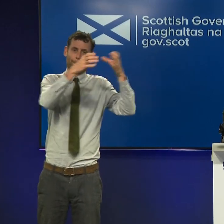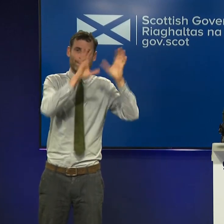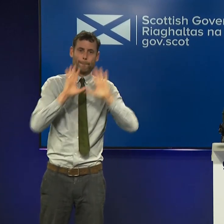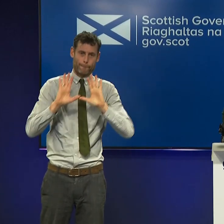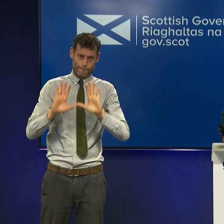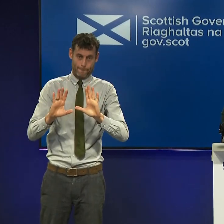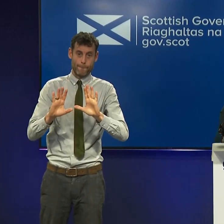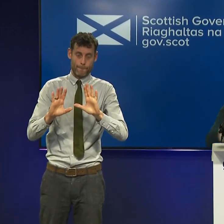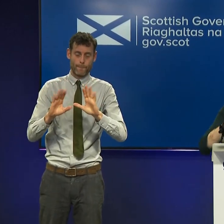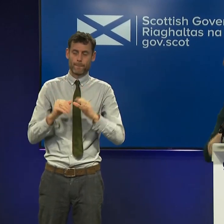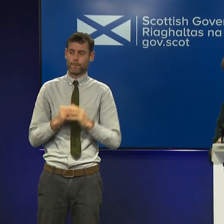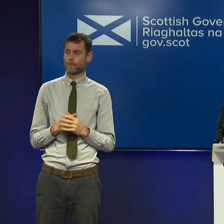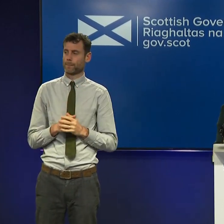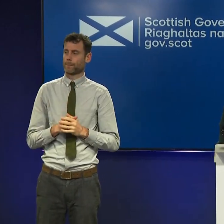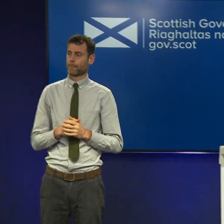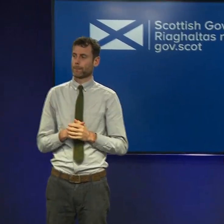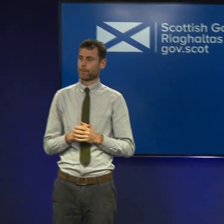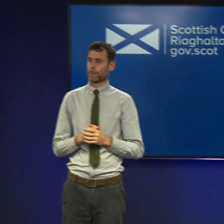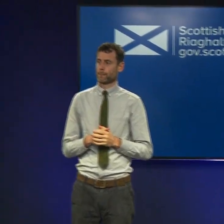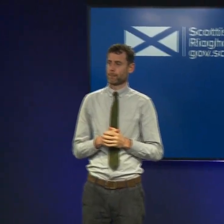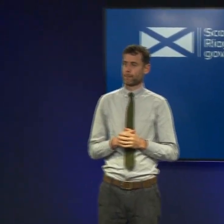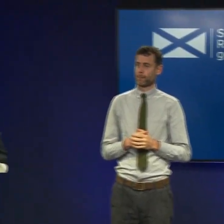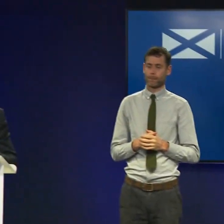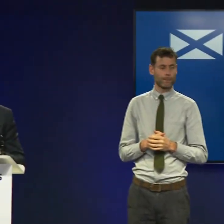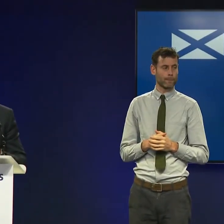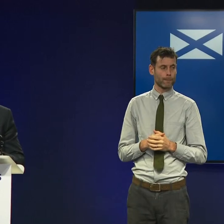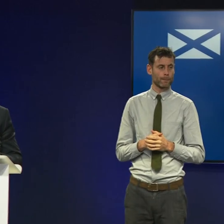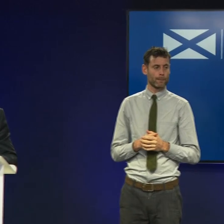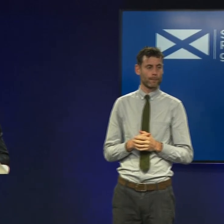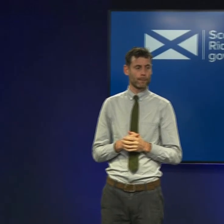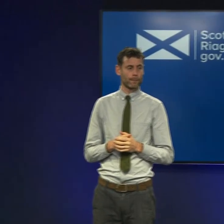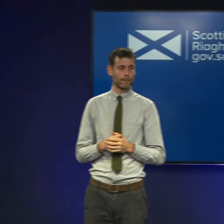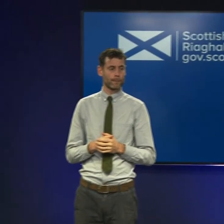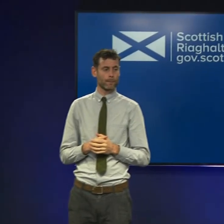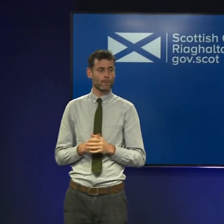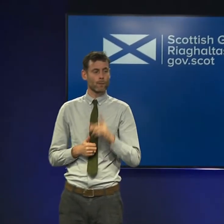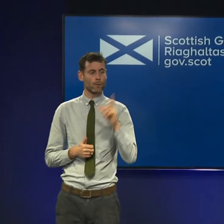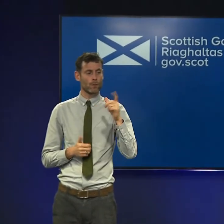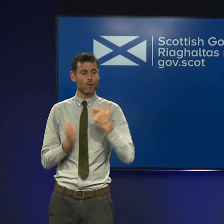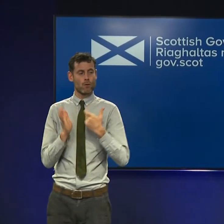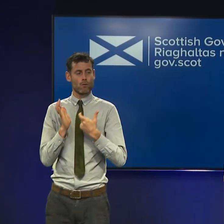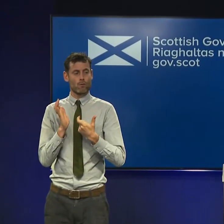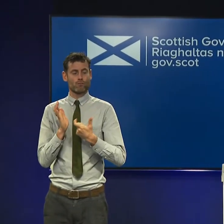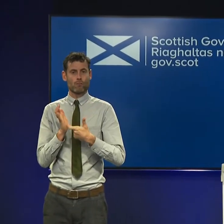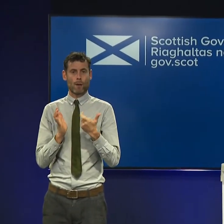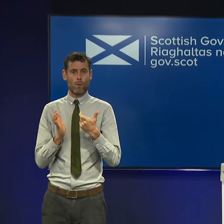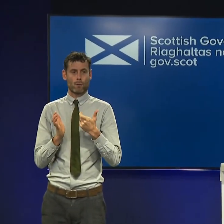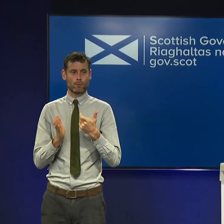quickly as is feasible. Vivian Aitken from The Record.